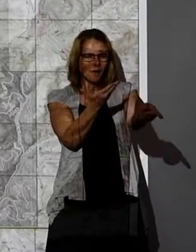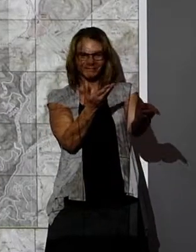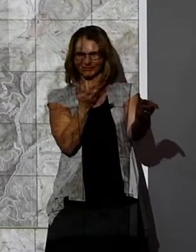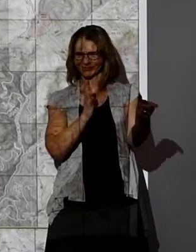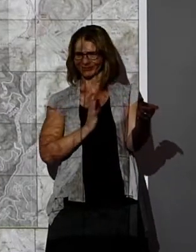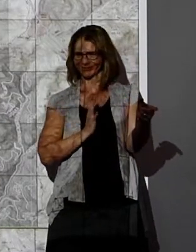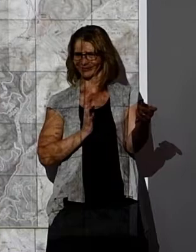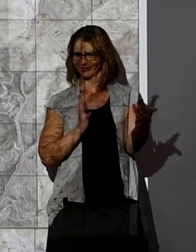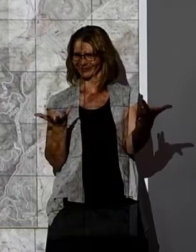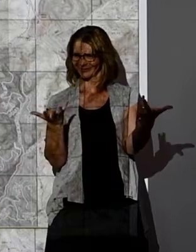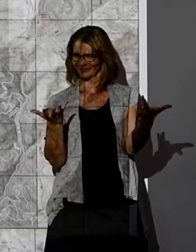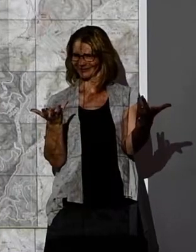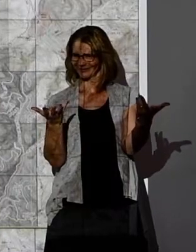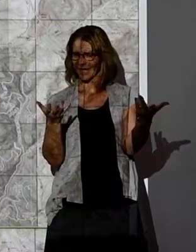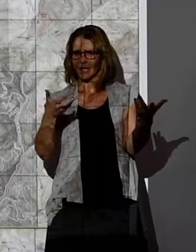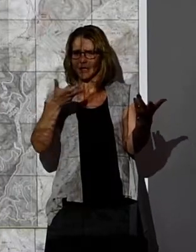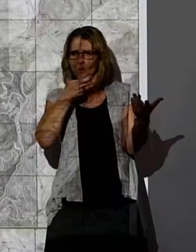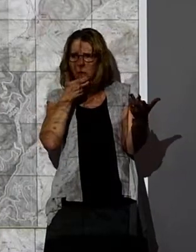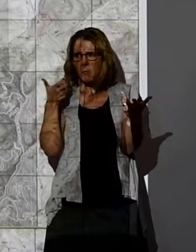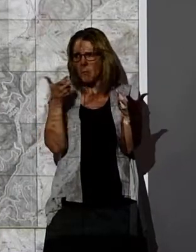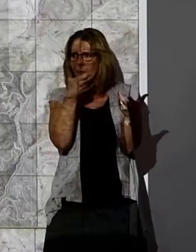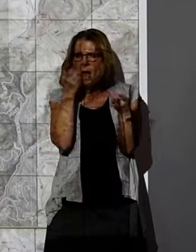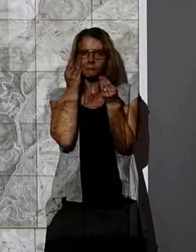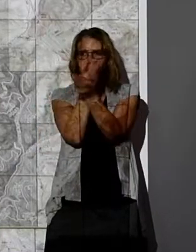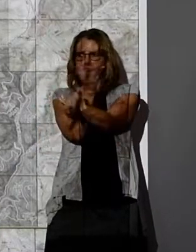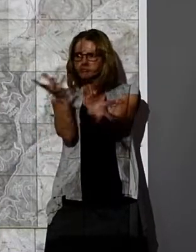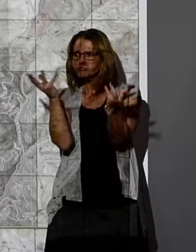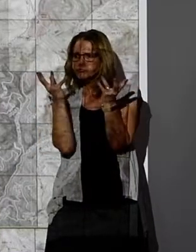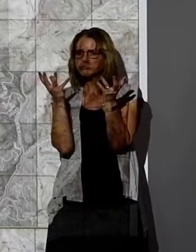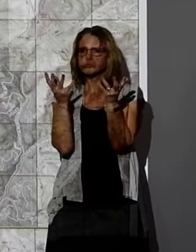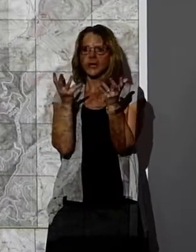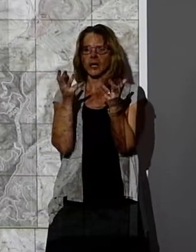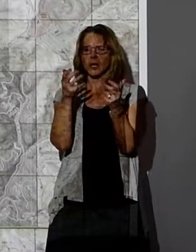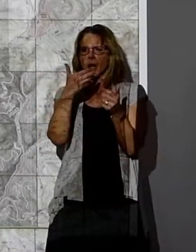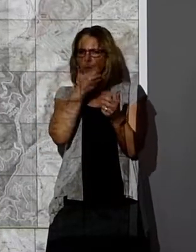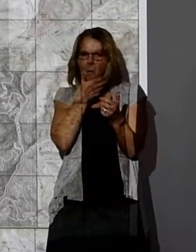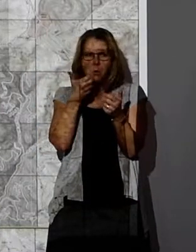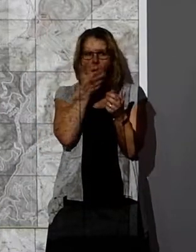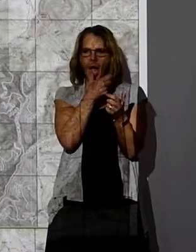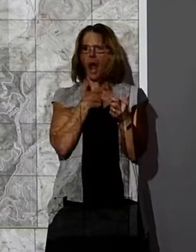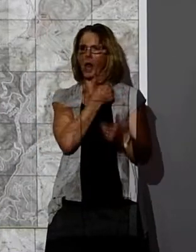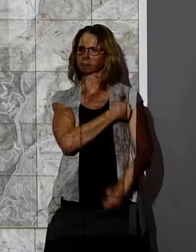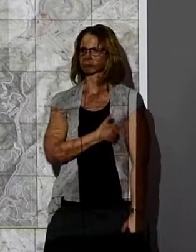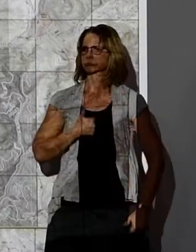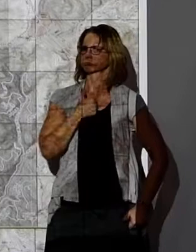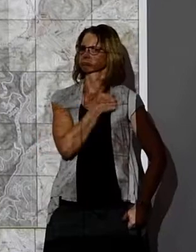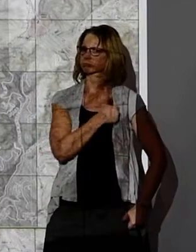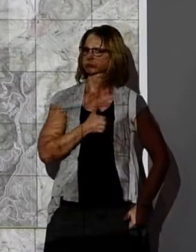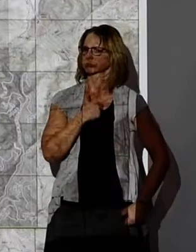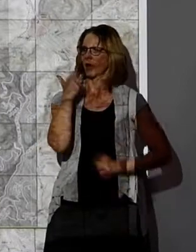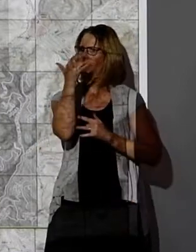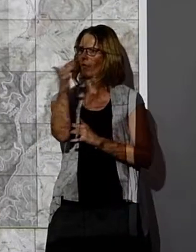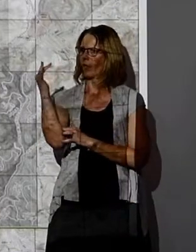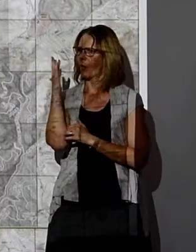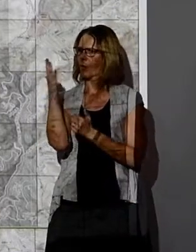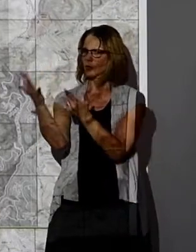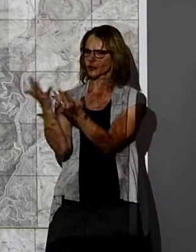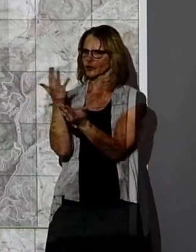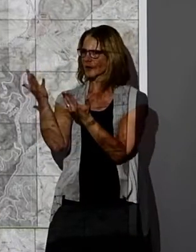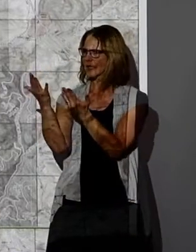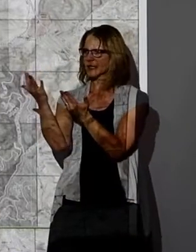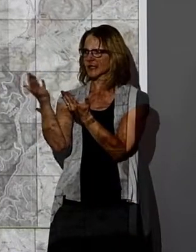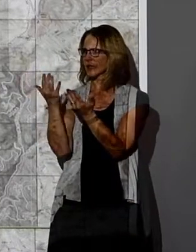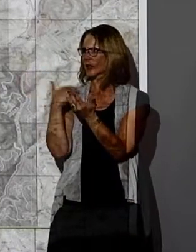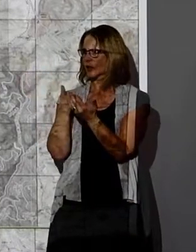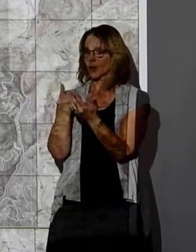the horn, we start getting stuff out to the public. I get on the radio, so I apologize to the Forest Service, but I'm not gonna wait around. We are